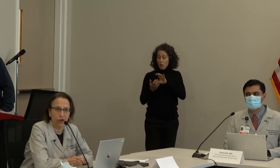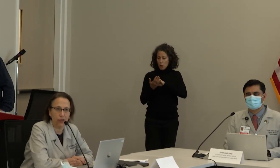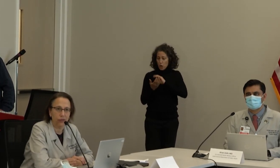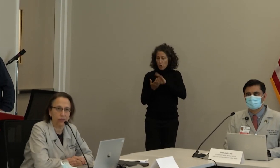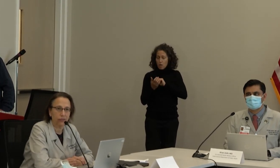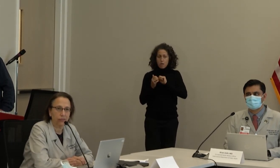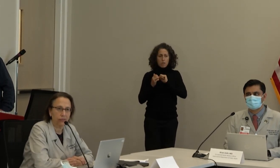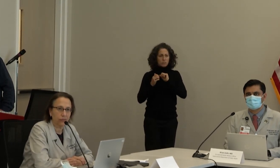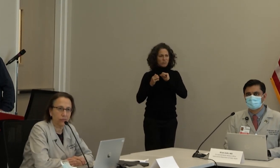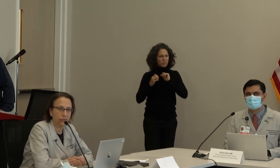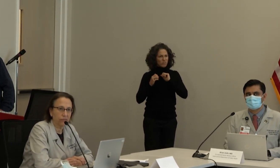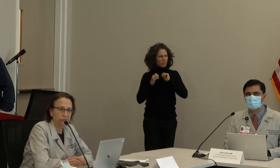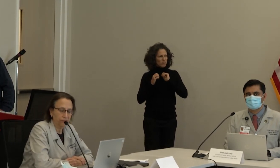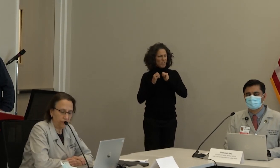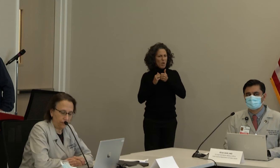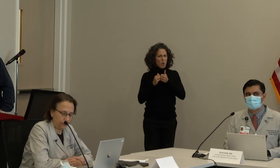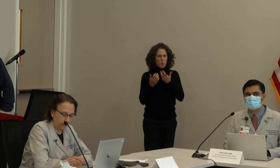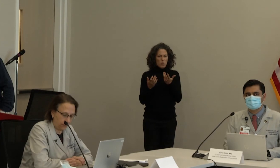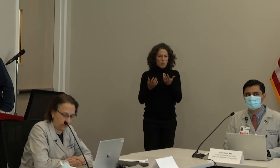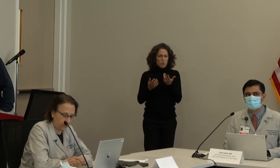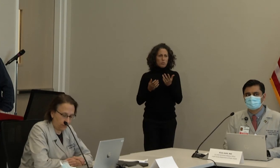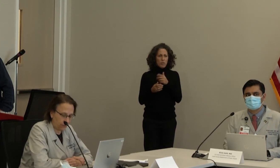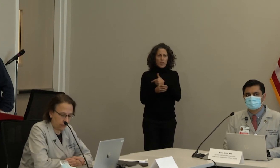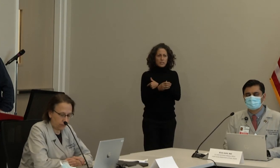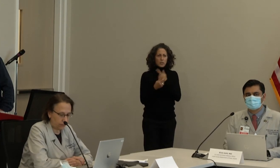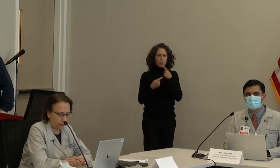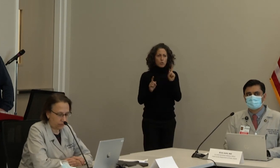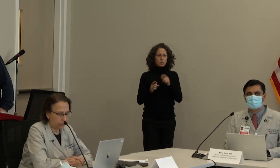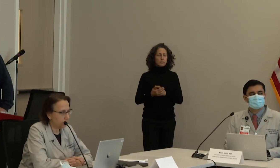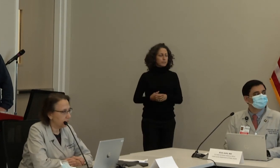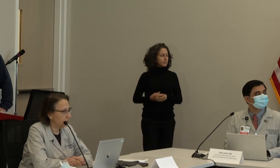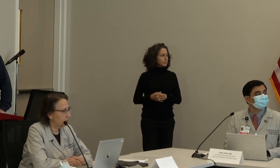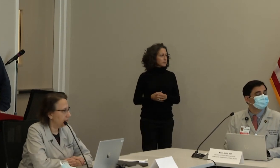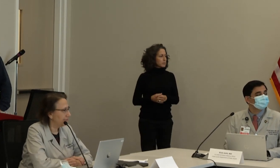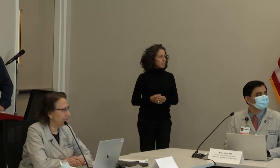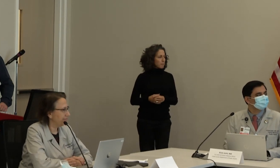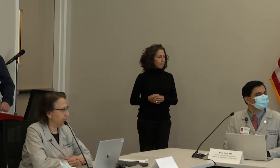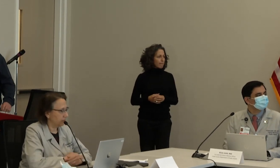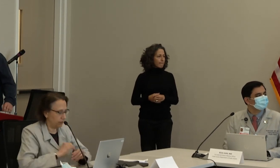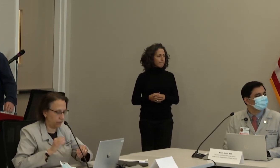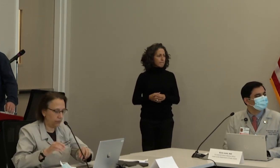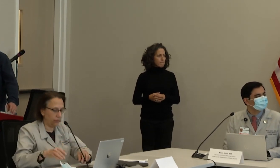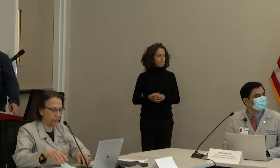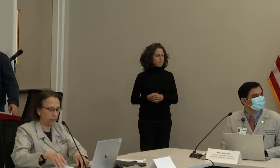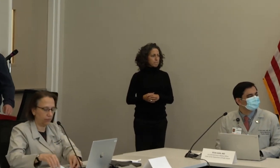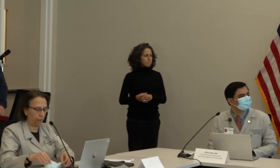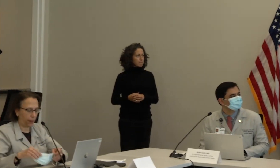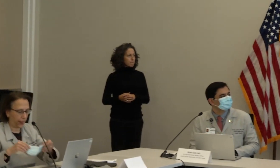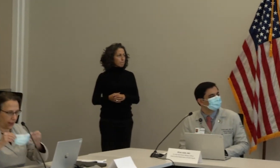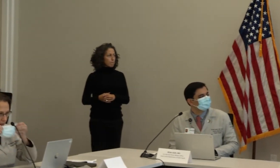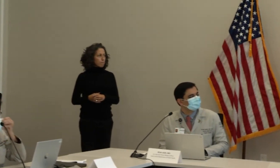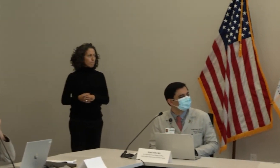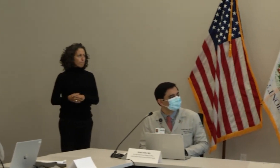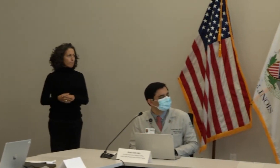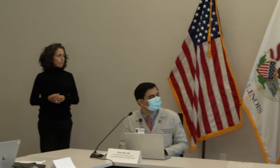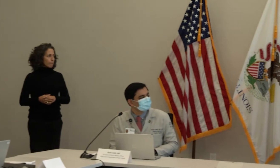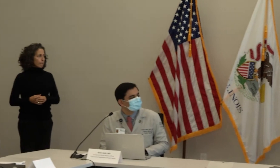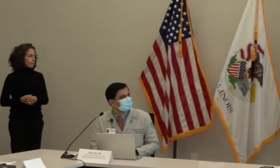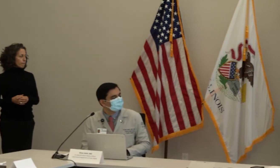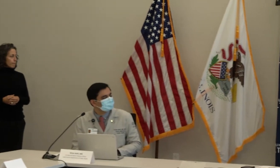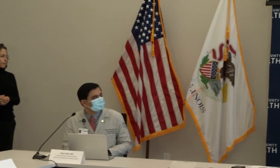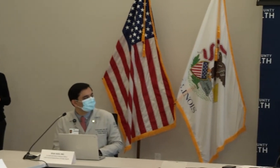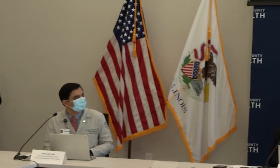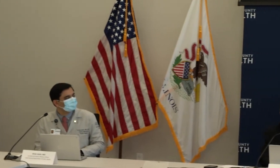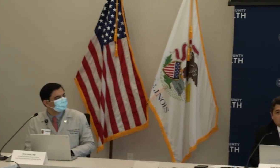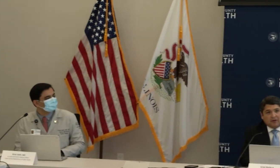information as well. Thank you all. Dr. Israel, you want to speak? So just wanted to add one quick point on your